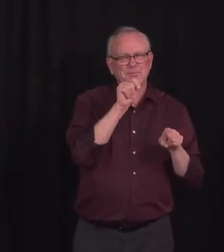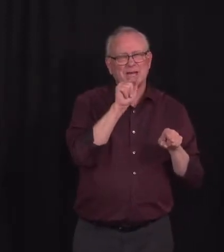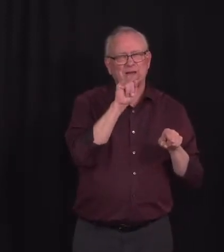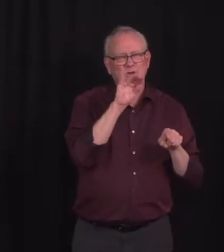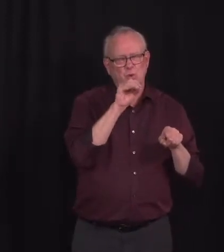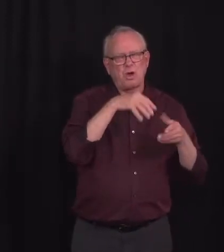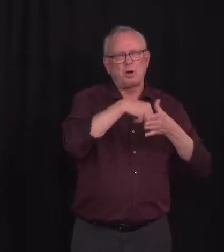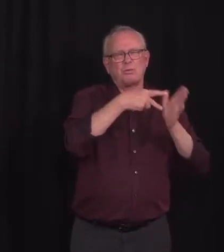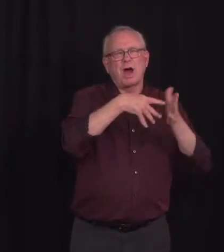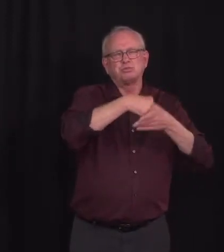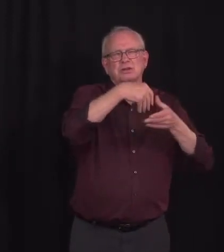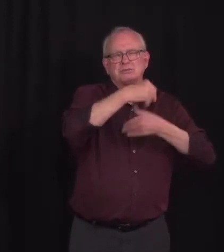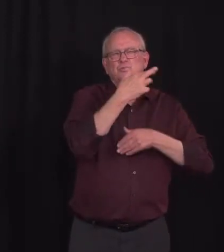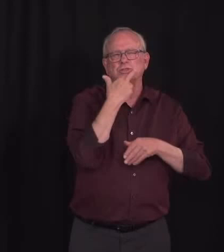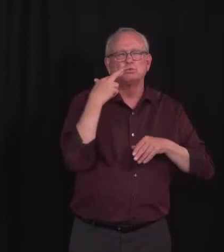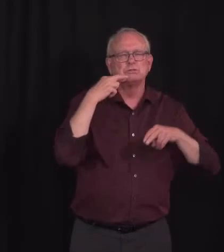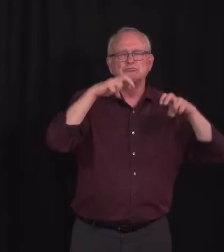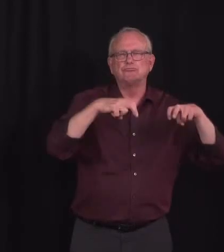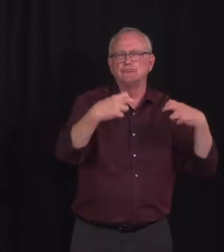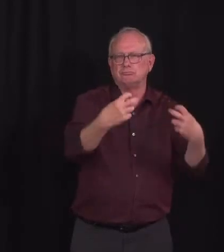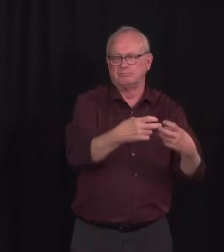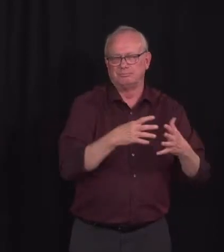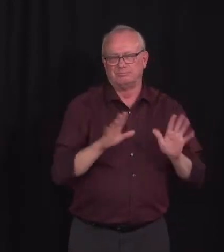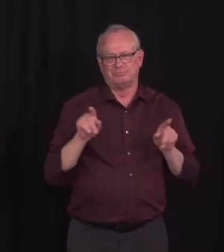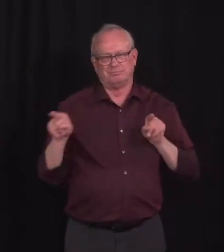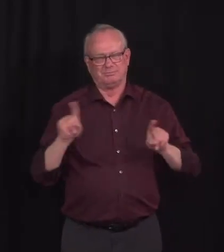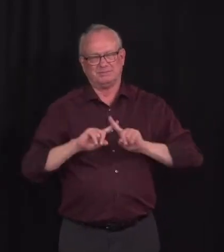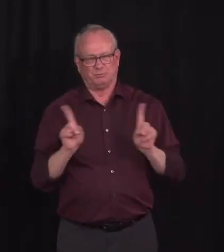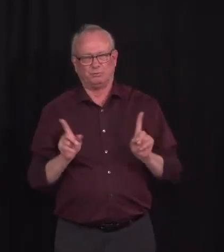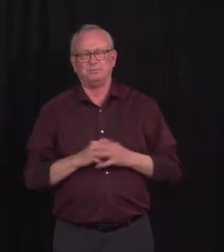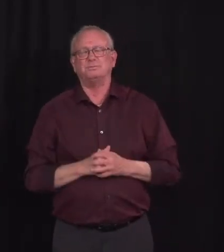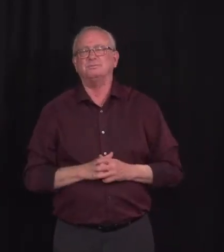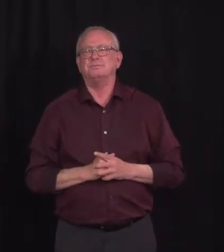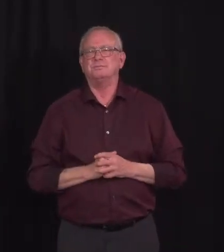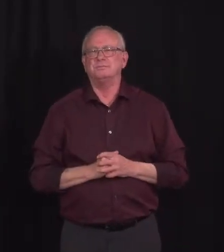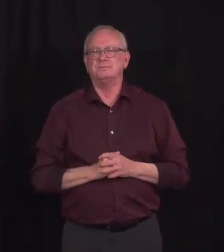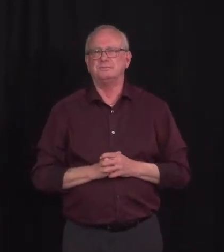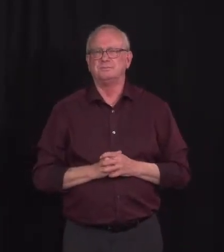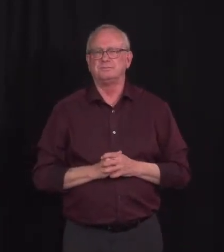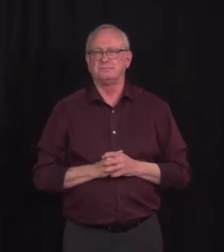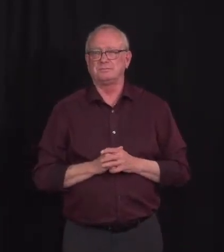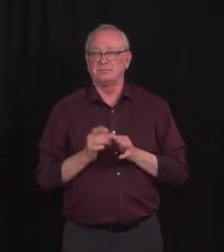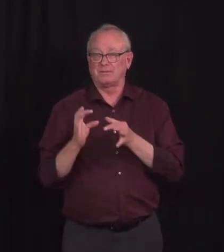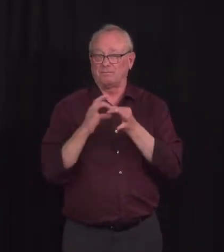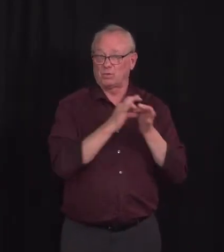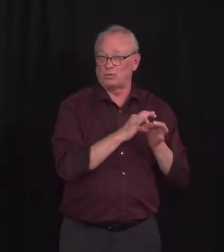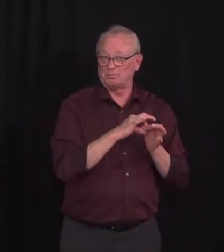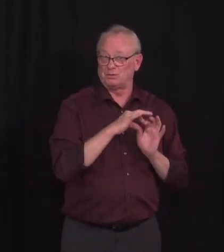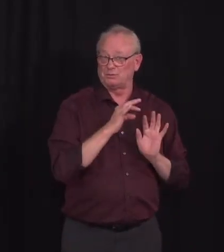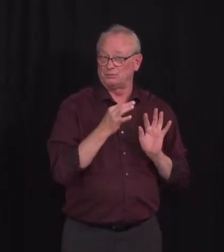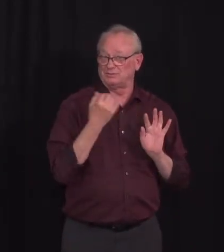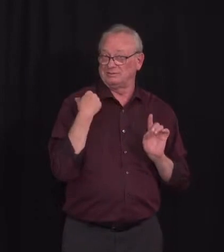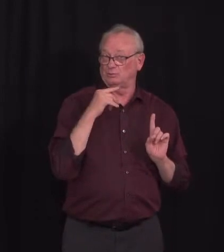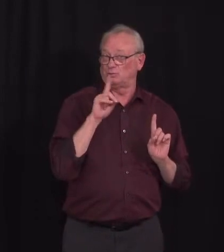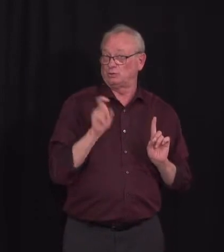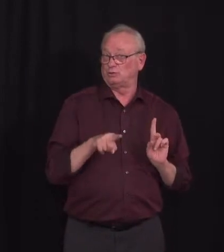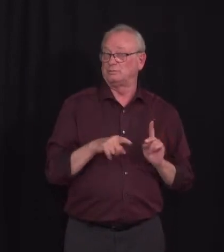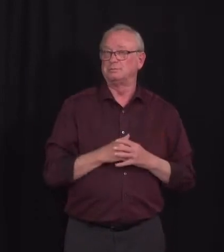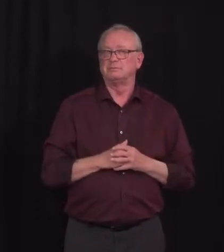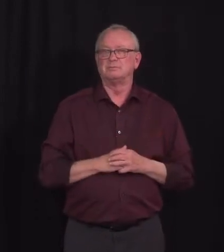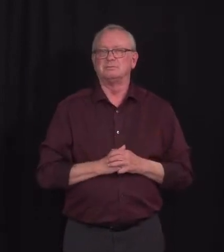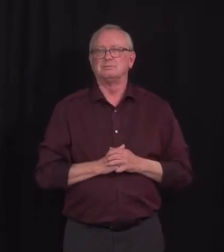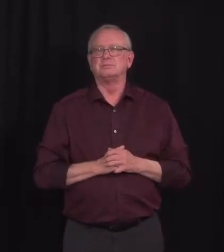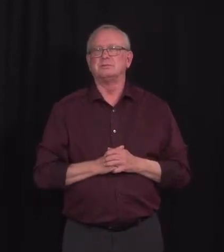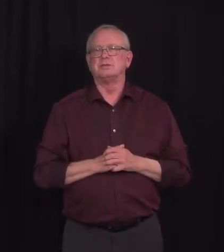those 2 sets of rules apply. Kevin, is there a follow-up question? Yeah, so you've seen the photos, so